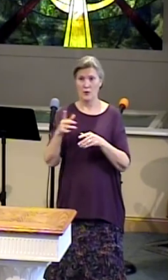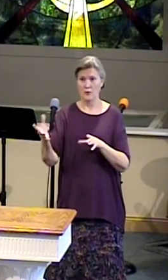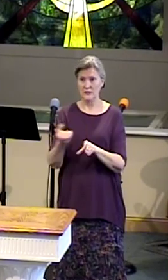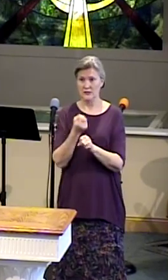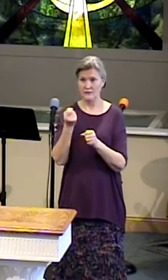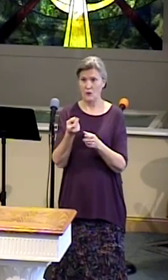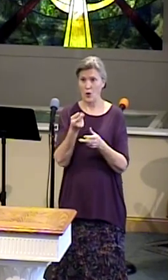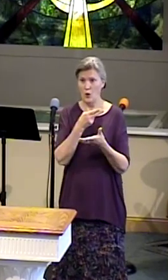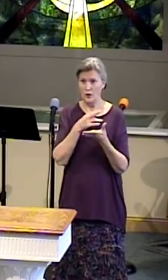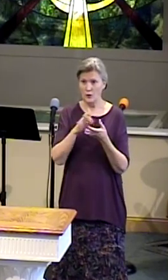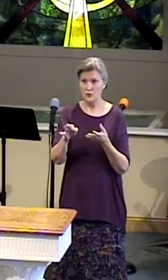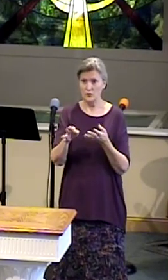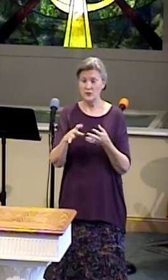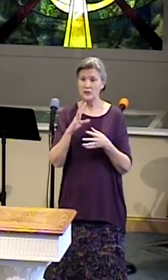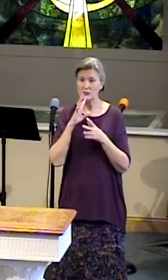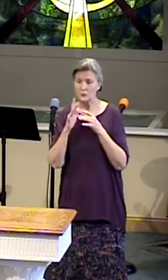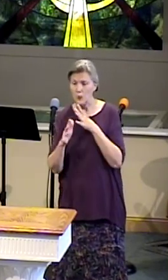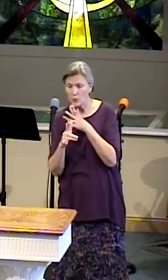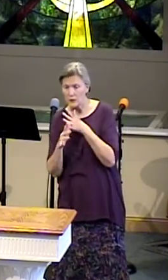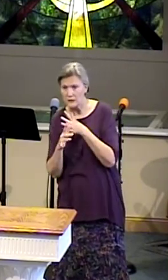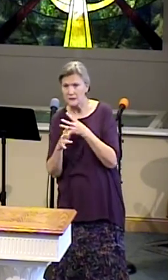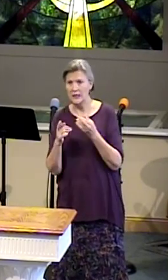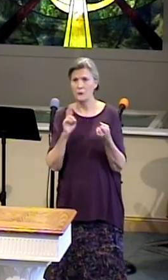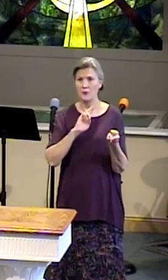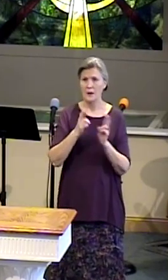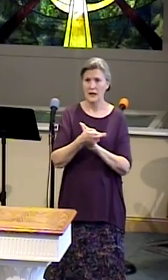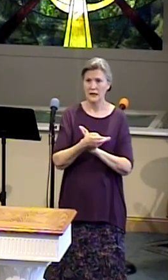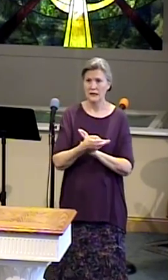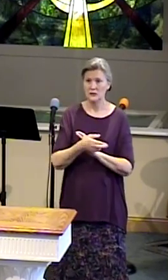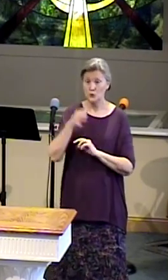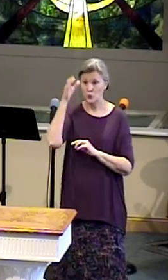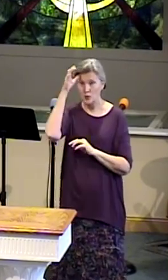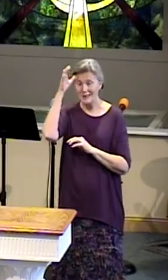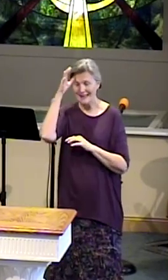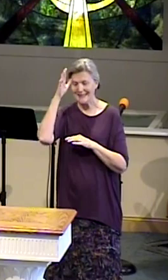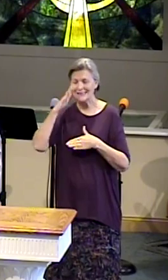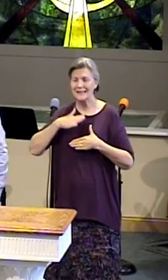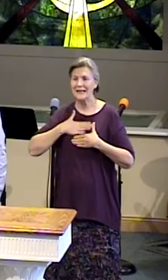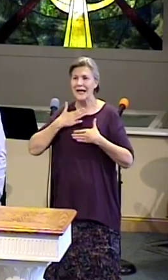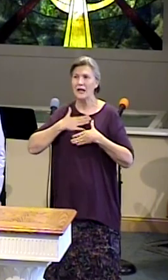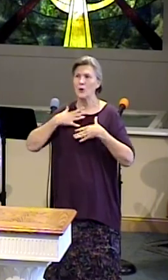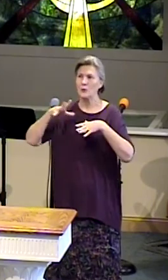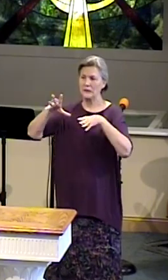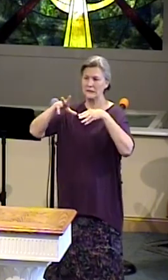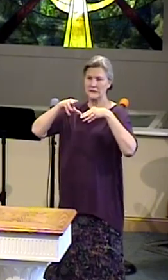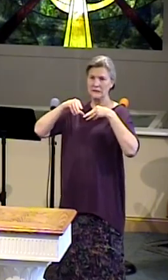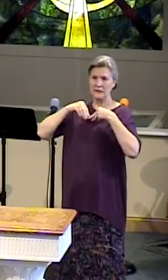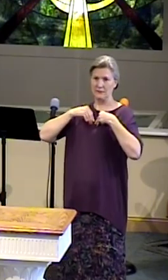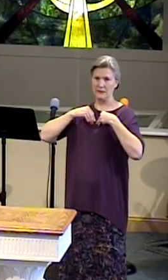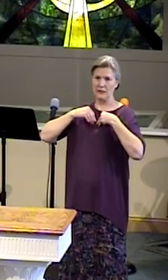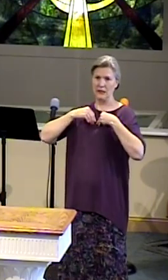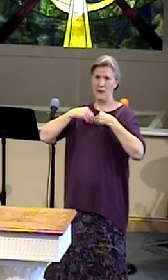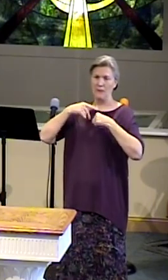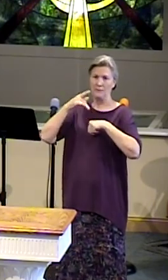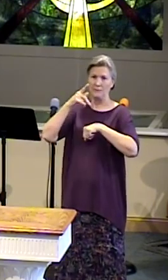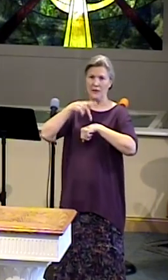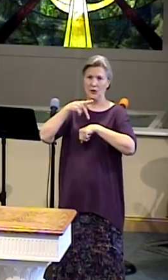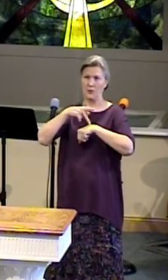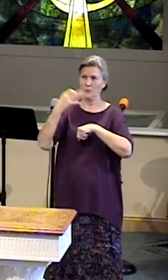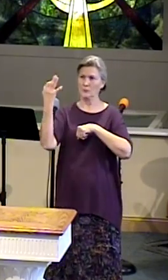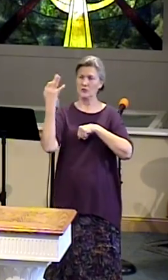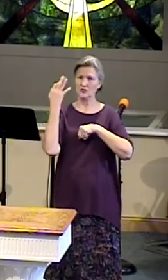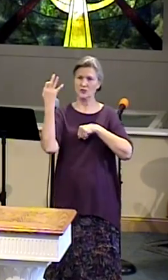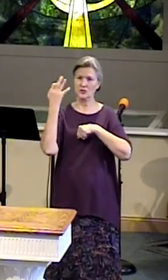they repented. That's what this means. Cornelius gladly received Peter's words. Now, what did Peter tell